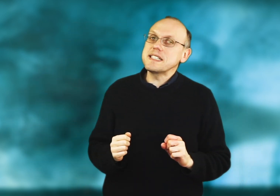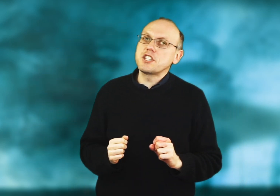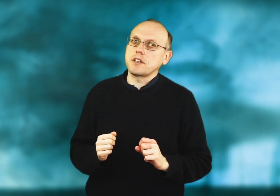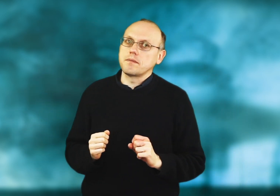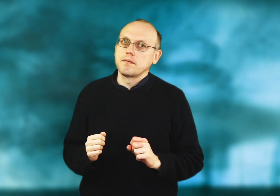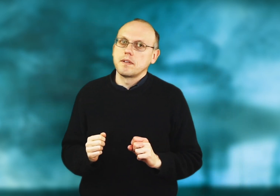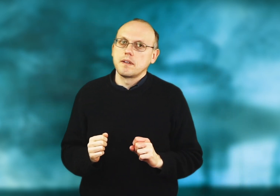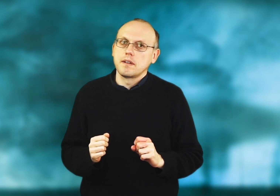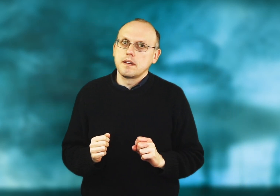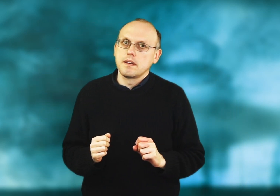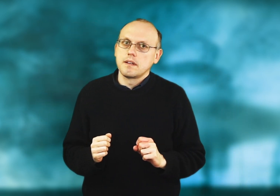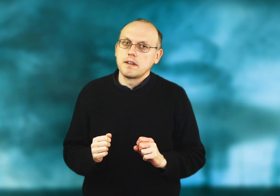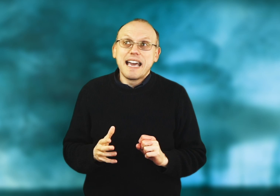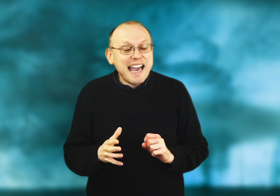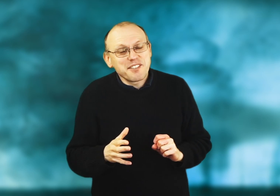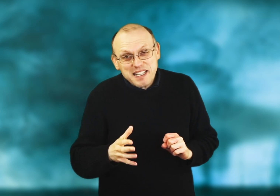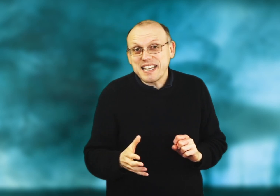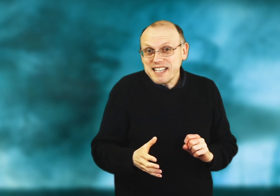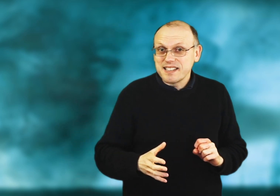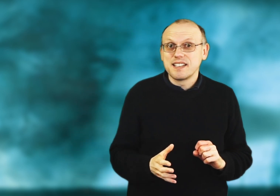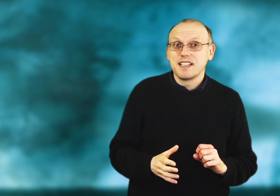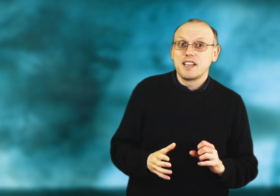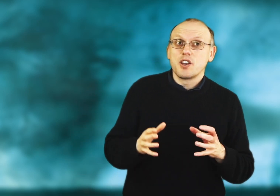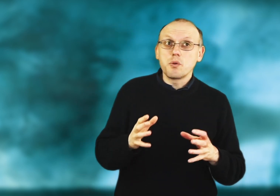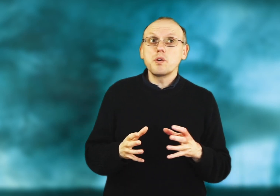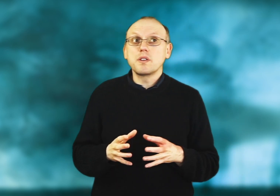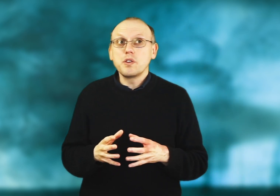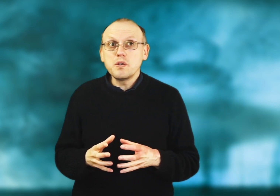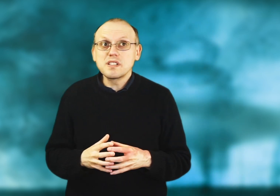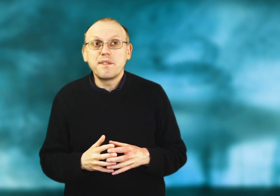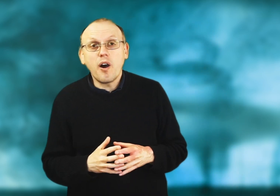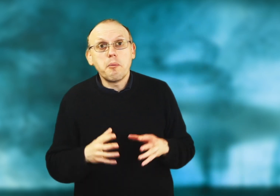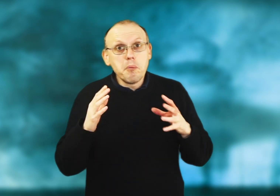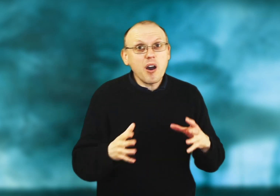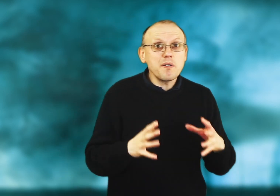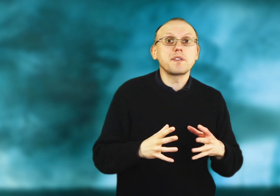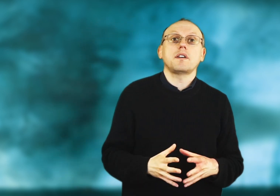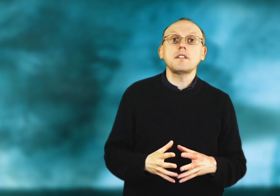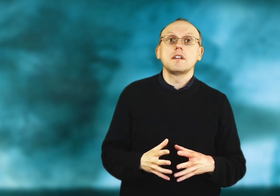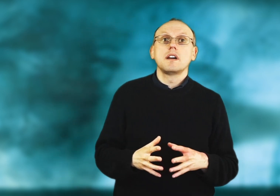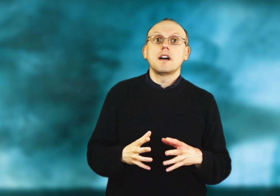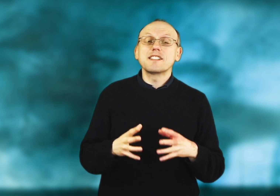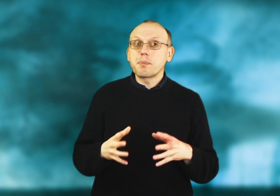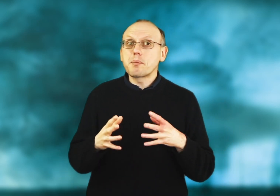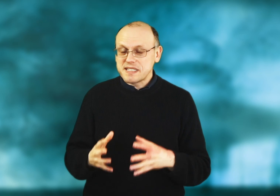preposition. And really, you would use for more often as a